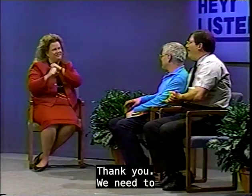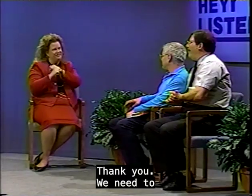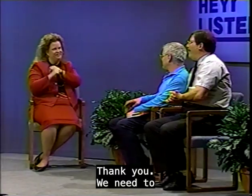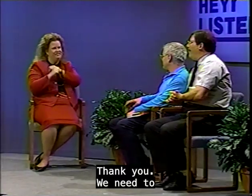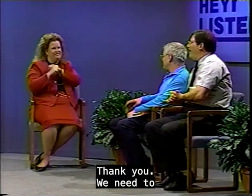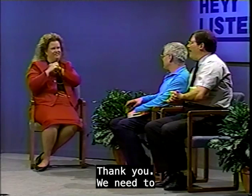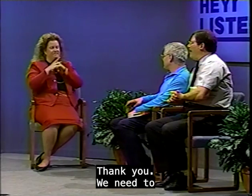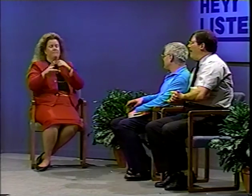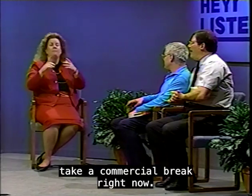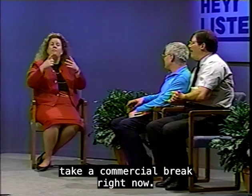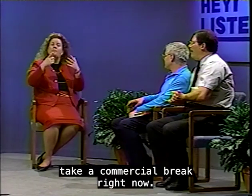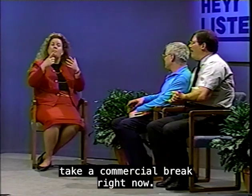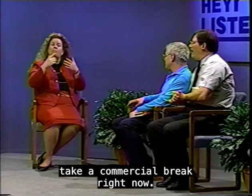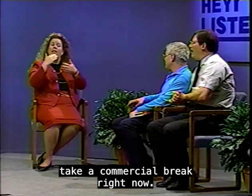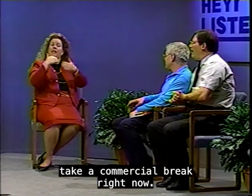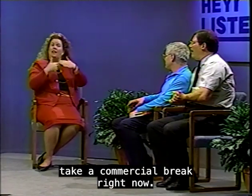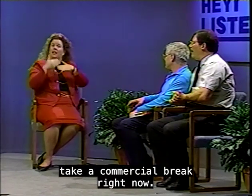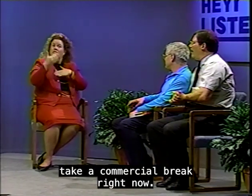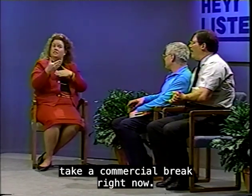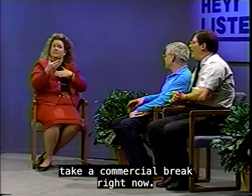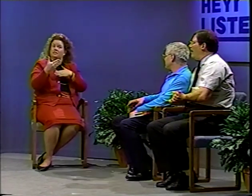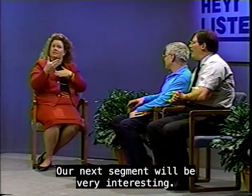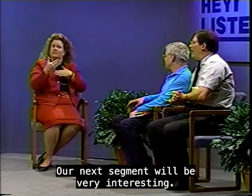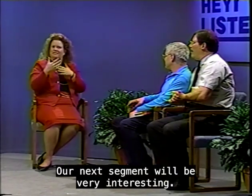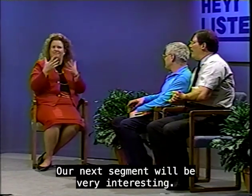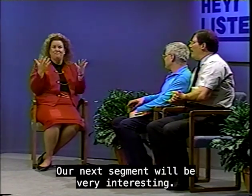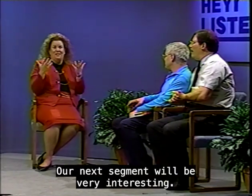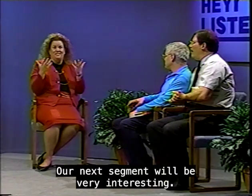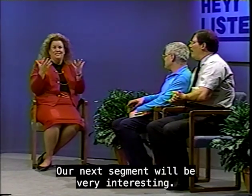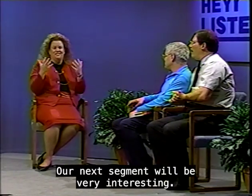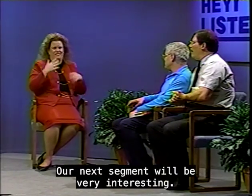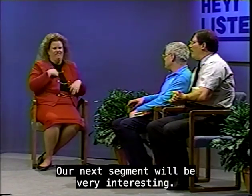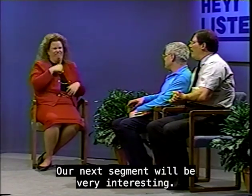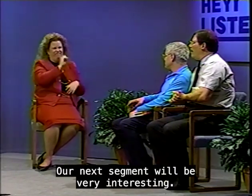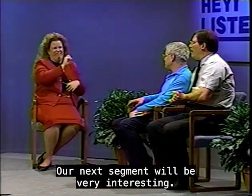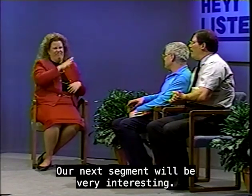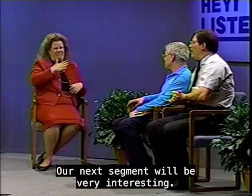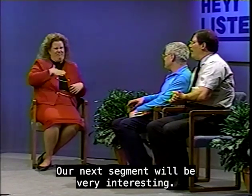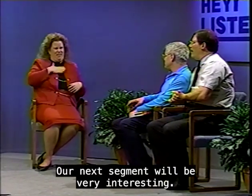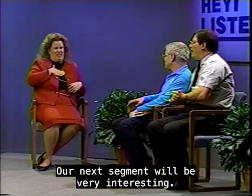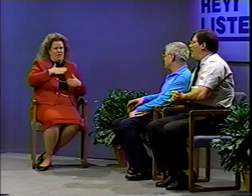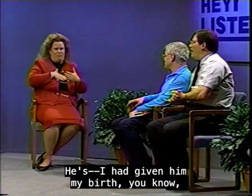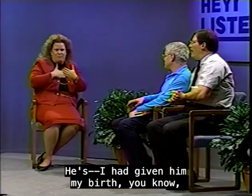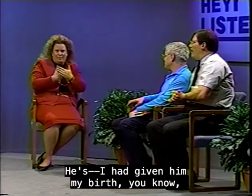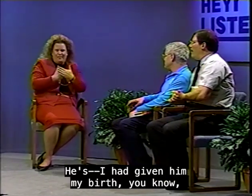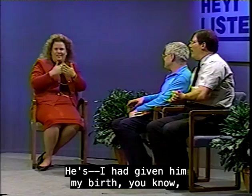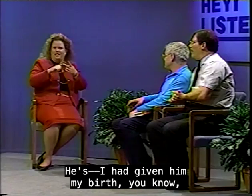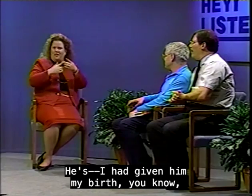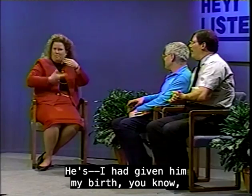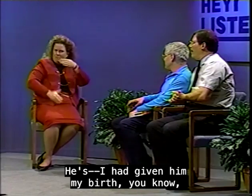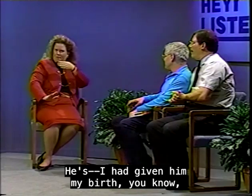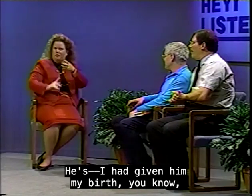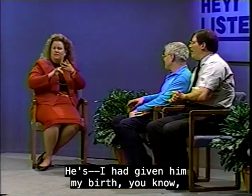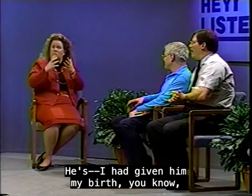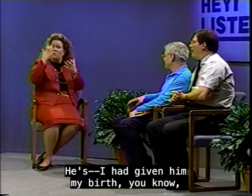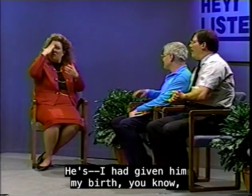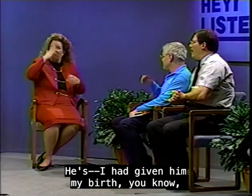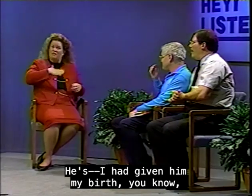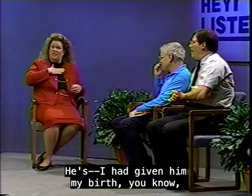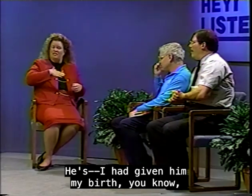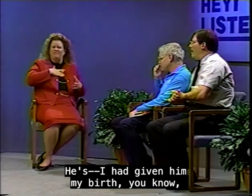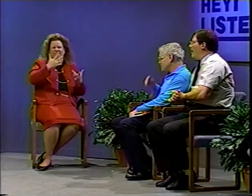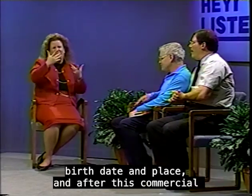Thank you. We need to take a commercial break right now. Our next segment will be very interesting. I had given him my